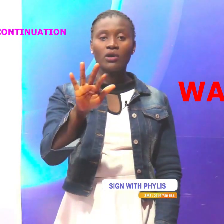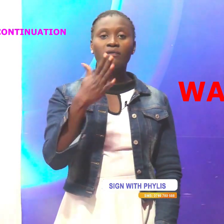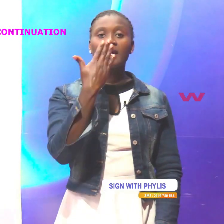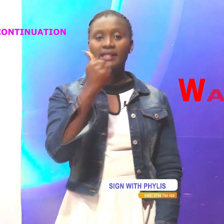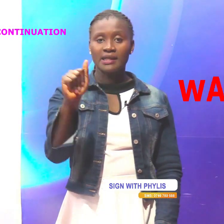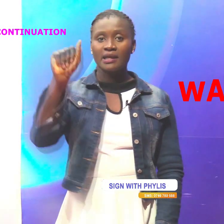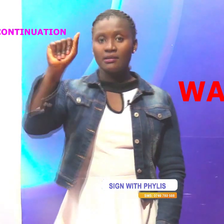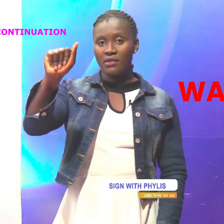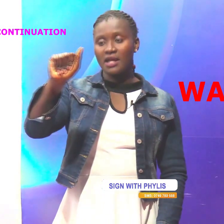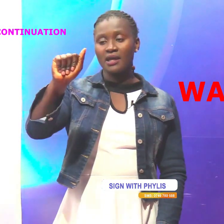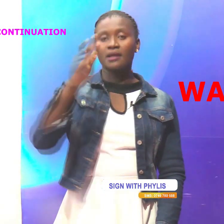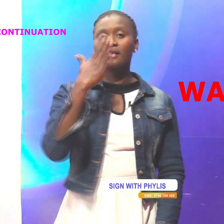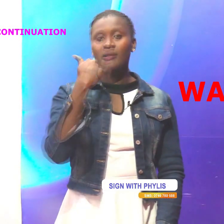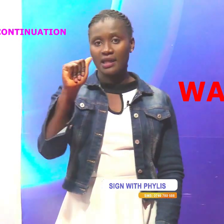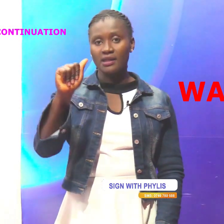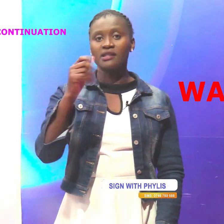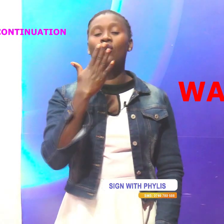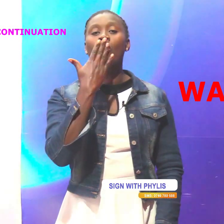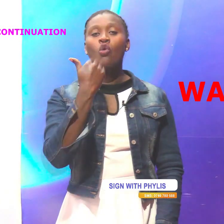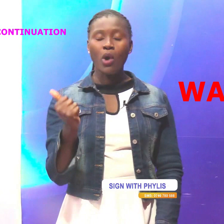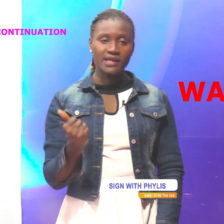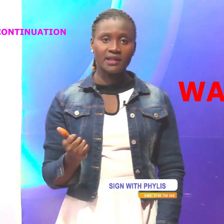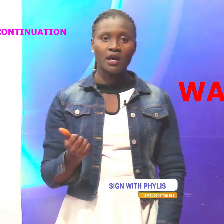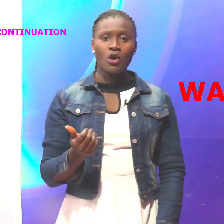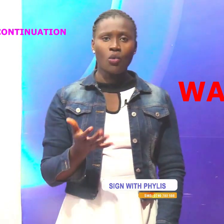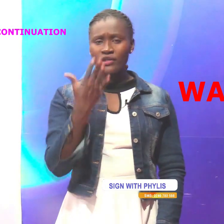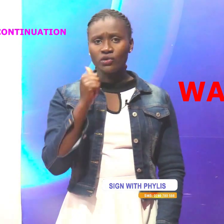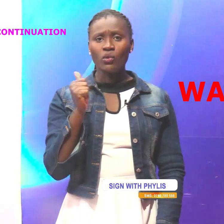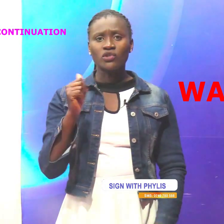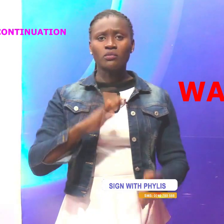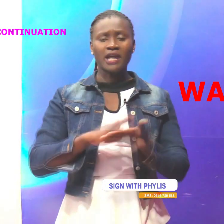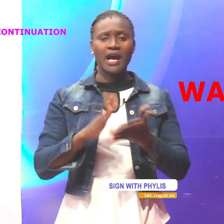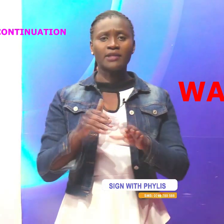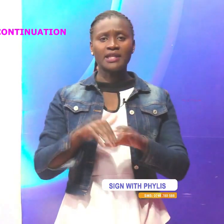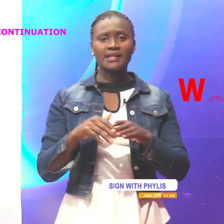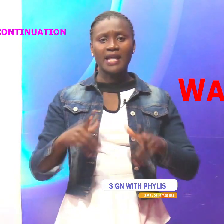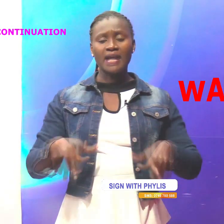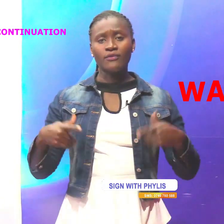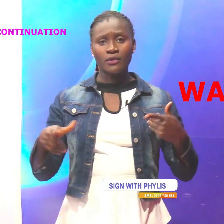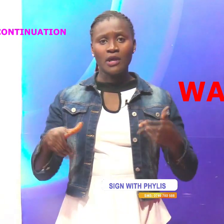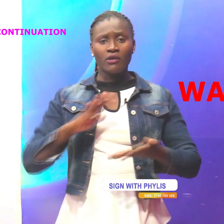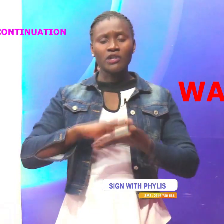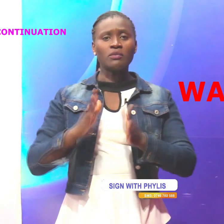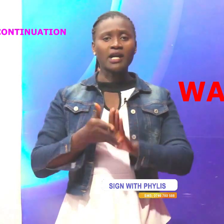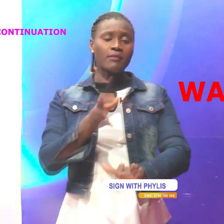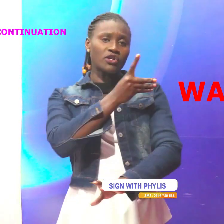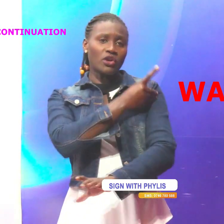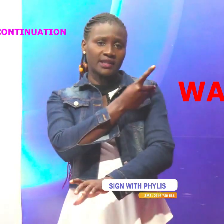fingers, making like this. So, want. What do you want to become in this life? I want to become a doctor or